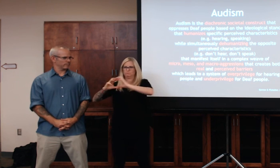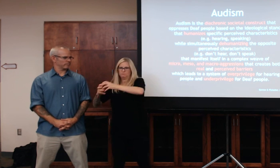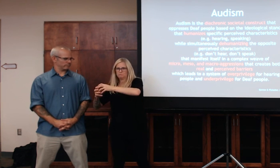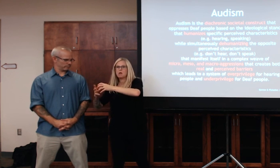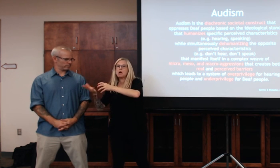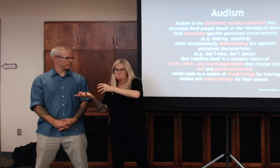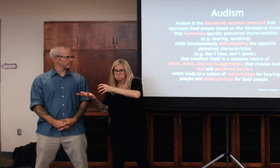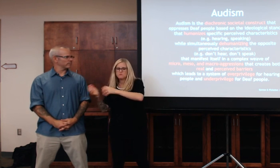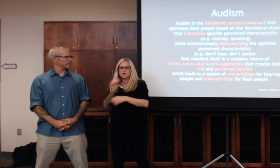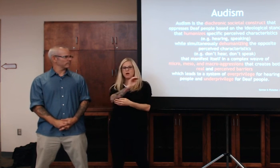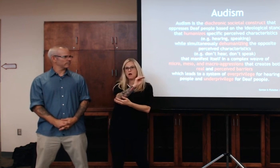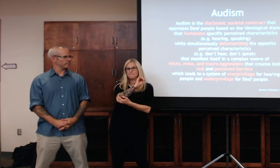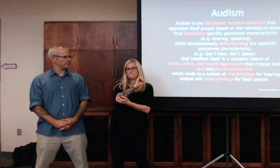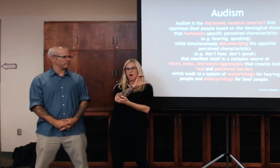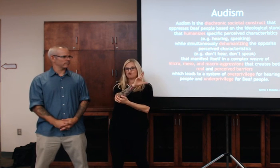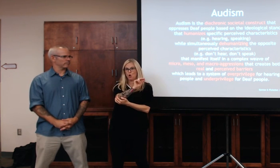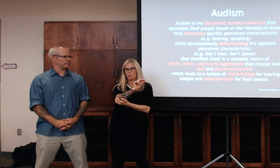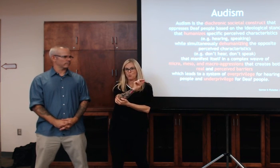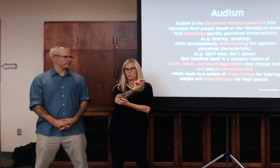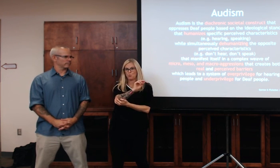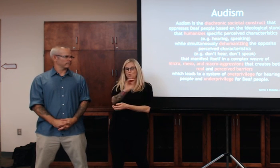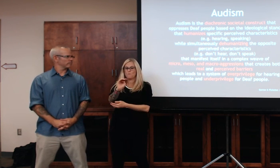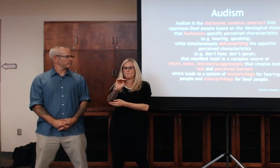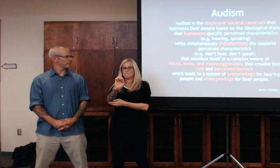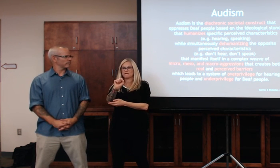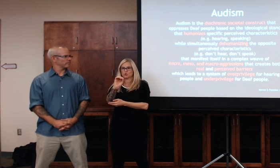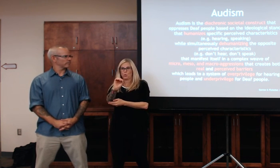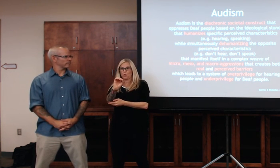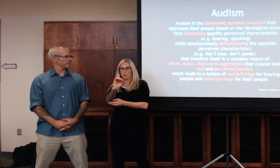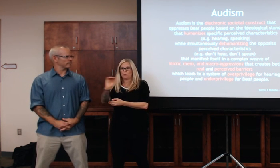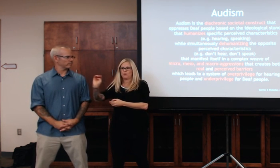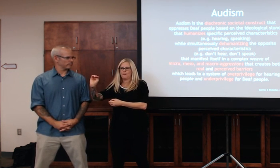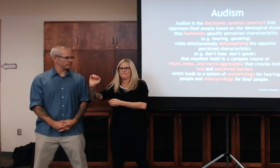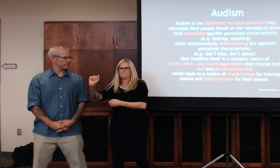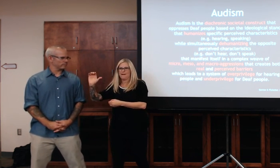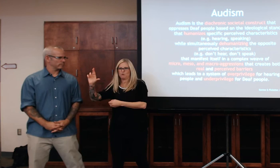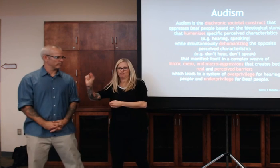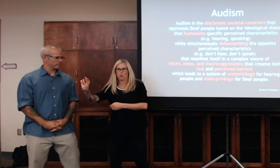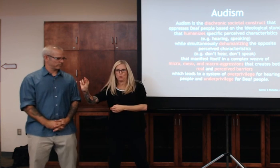There's three different categories. There's micro, meso, and macro.